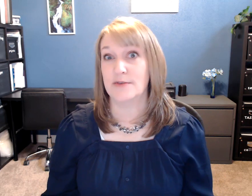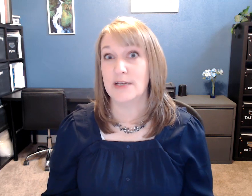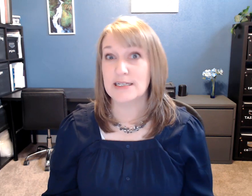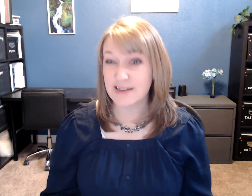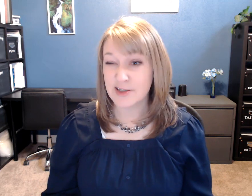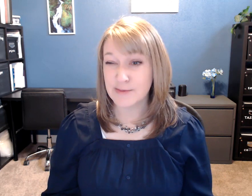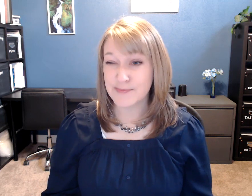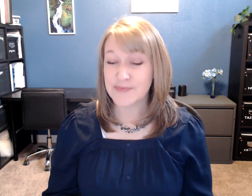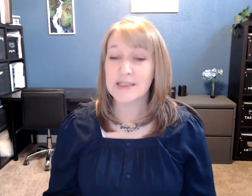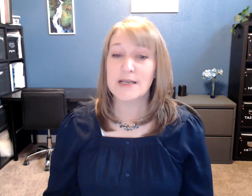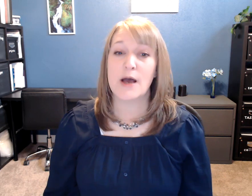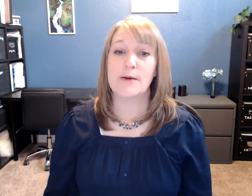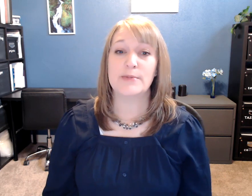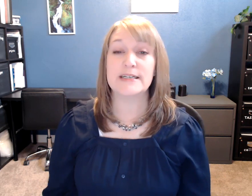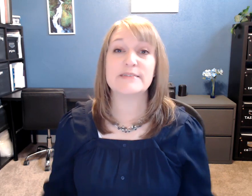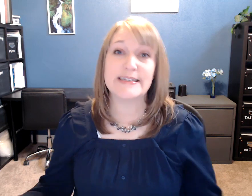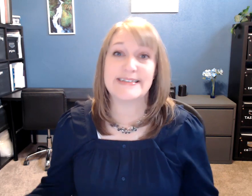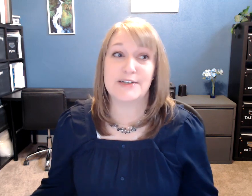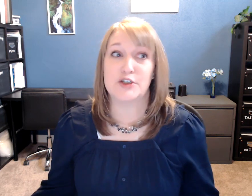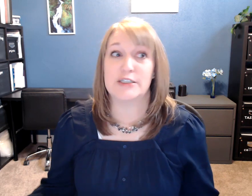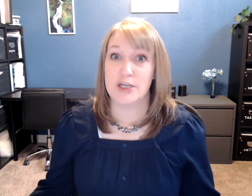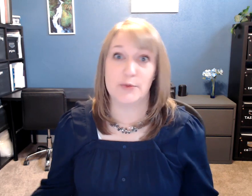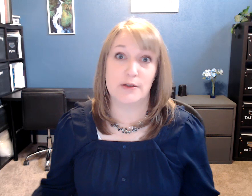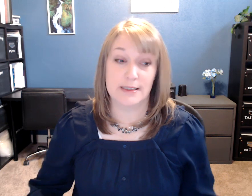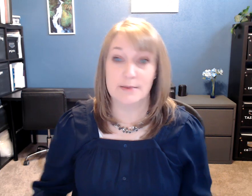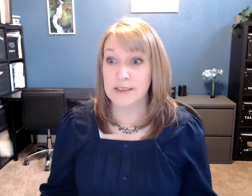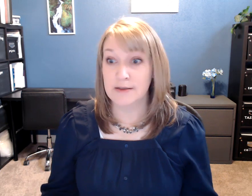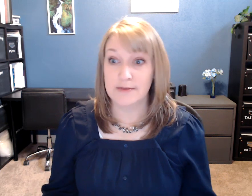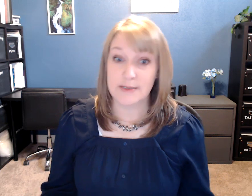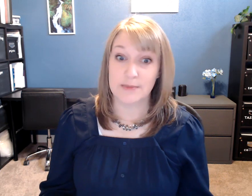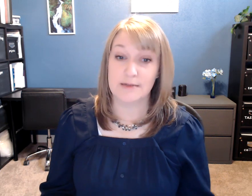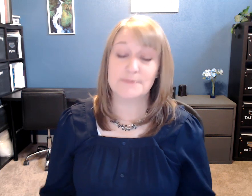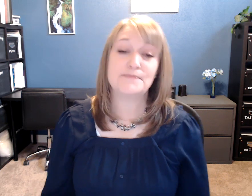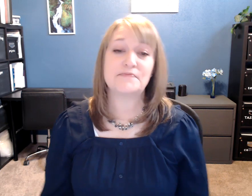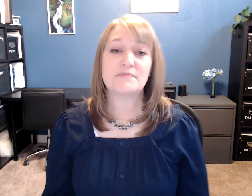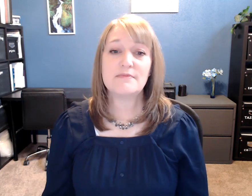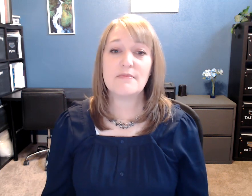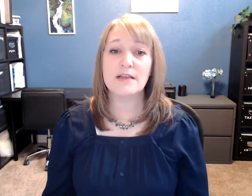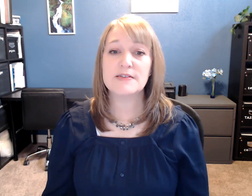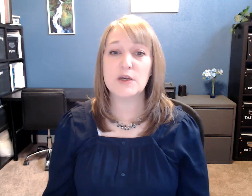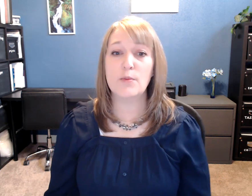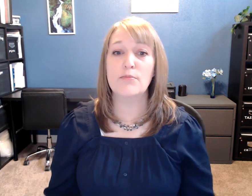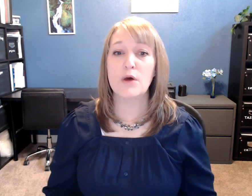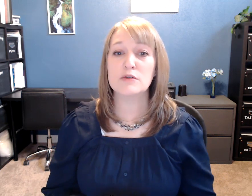activity center. But it does mean center in general, like the middle of something. So